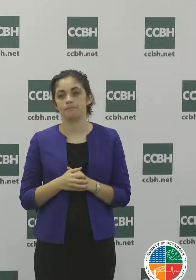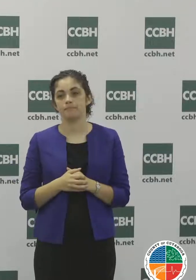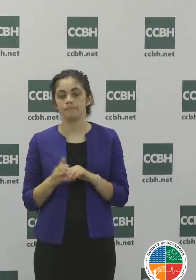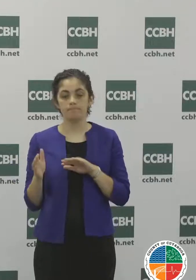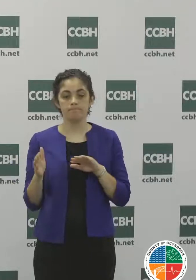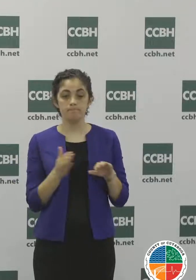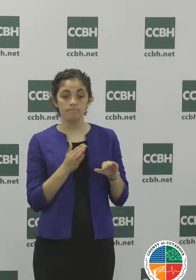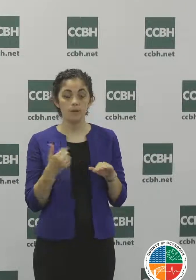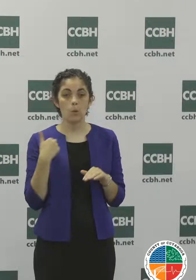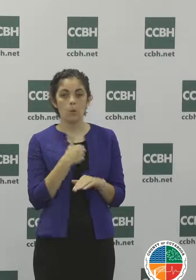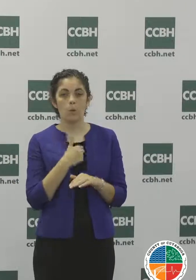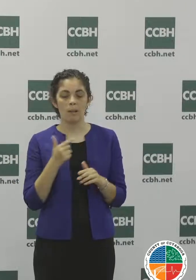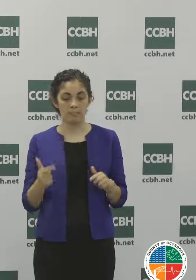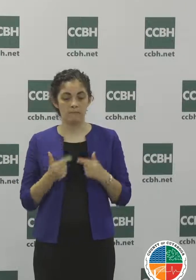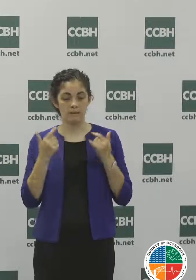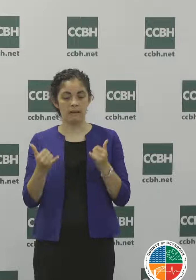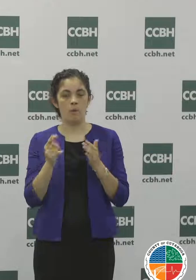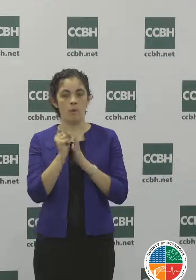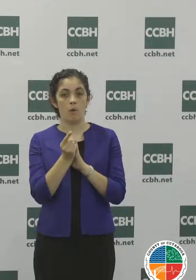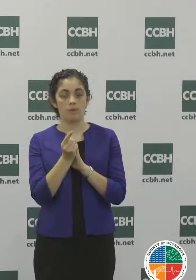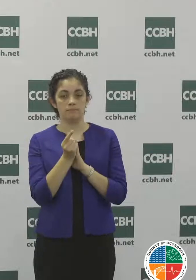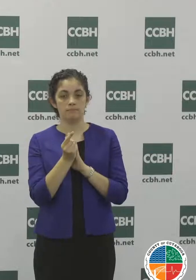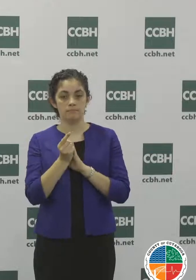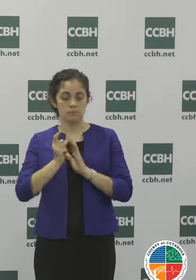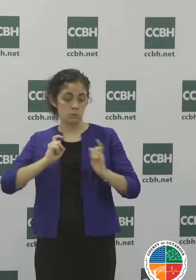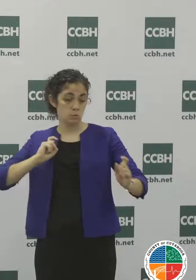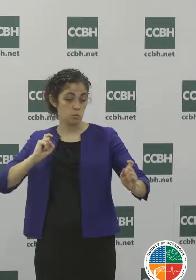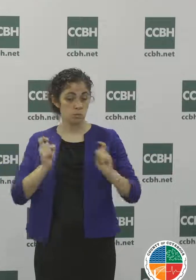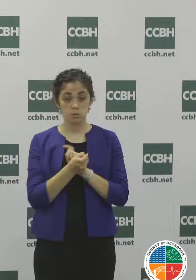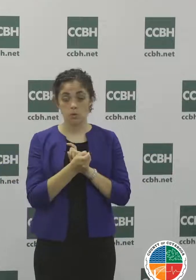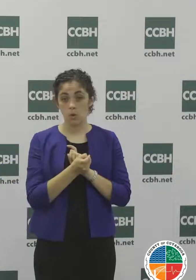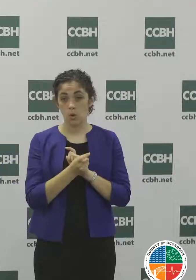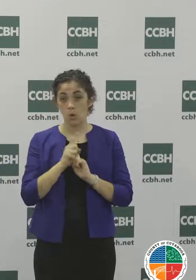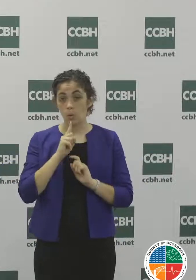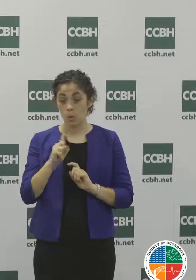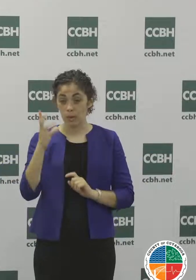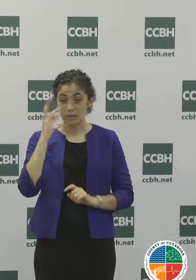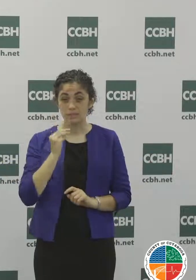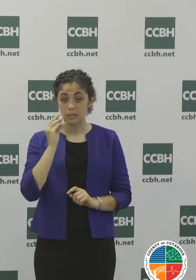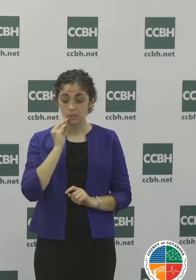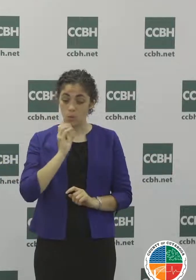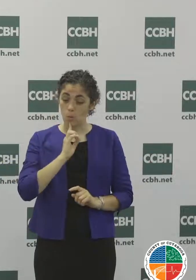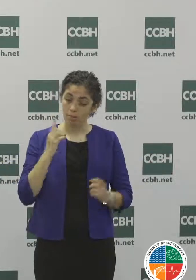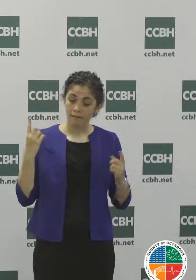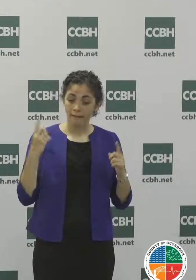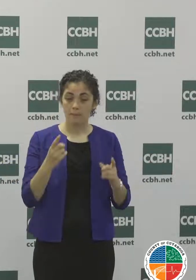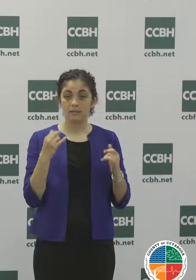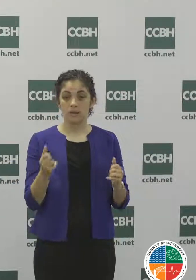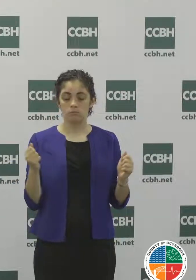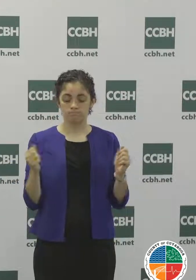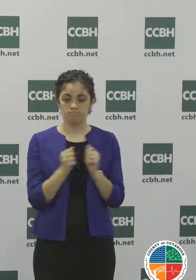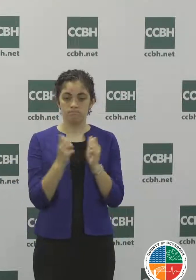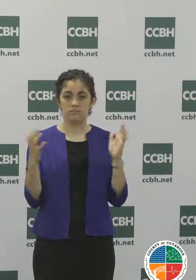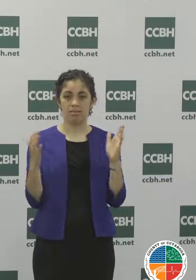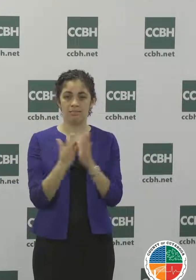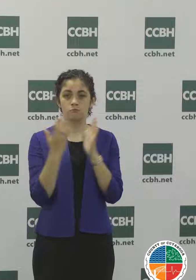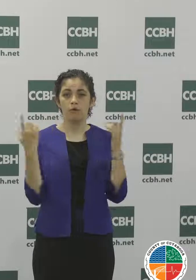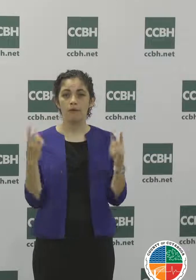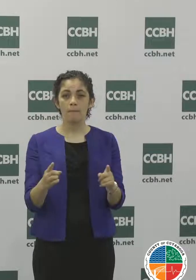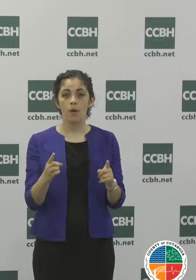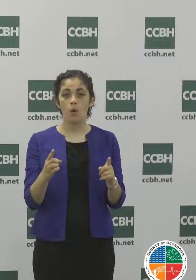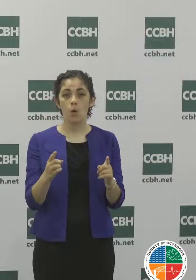So we're living in an unprecedented moment in history. We're experiencing in real time the collision of an